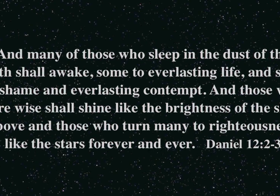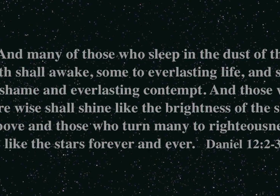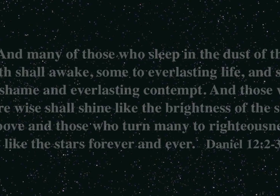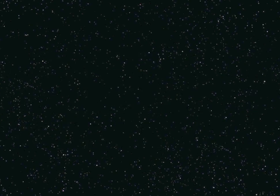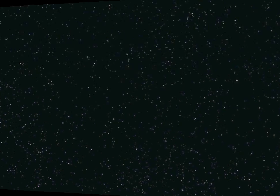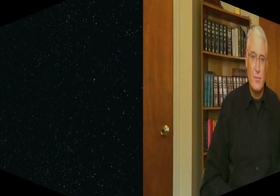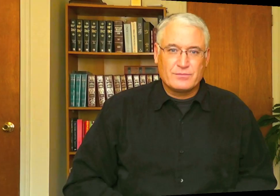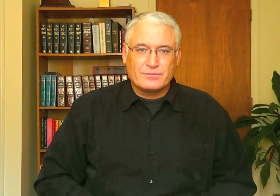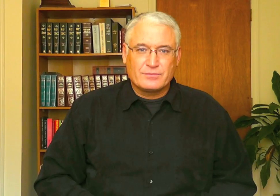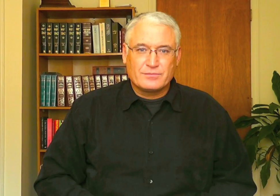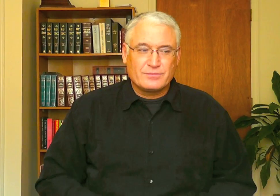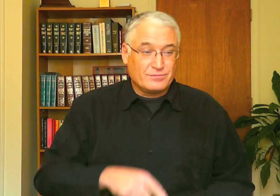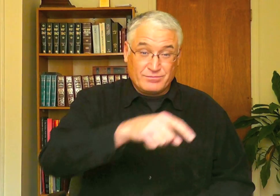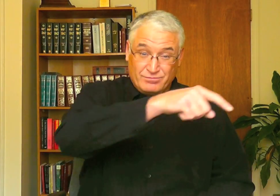ever.